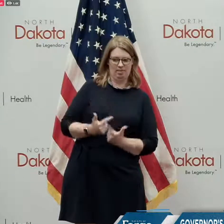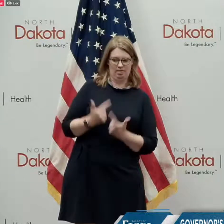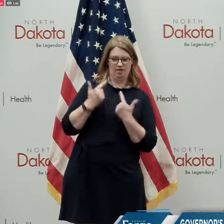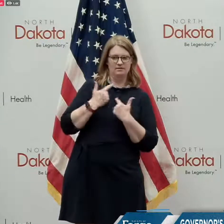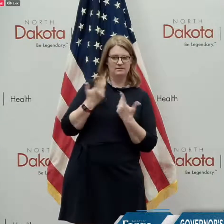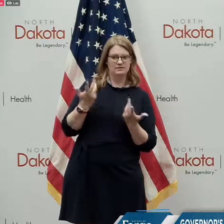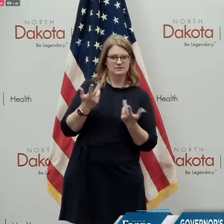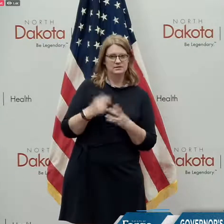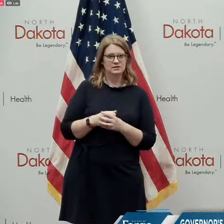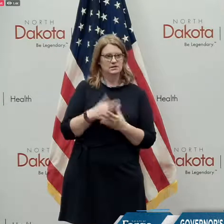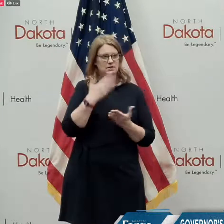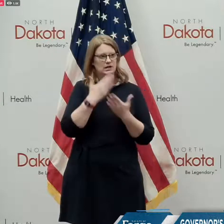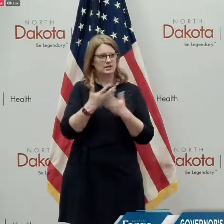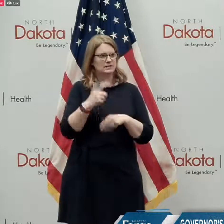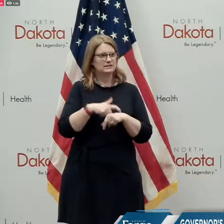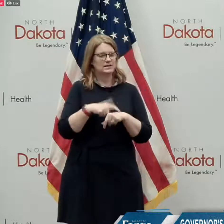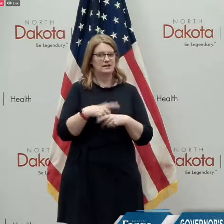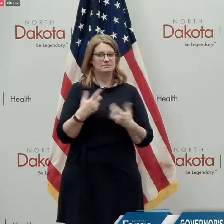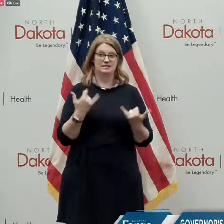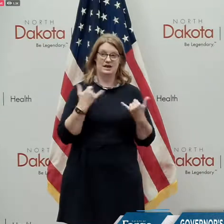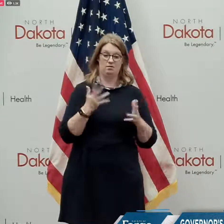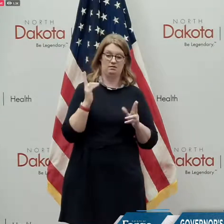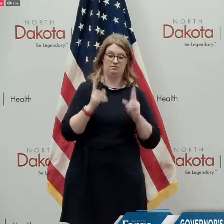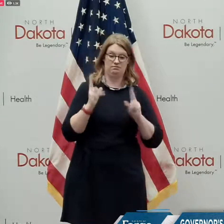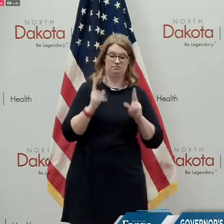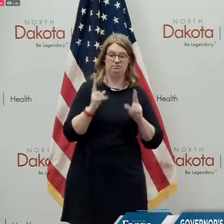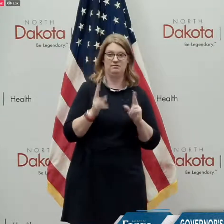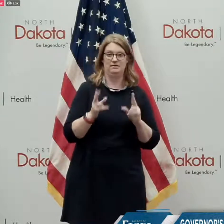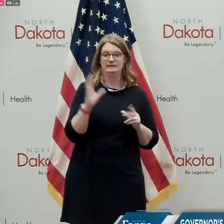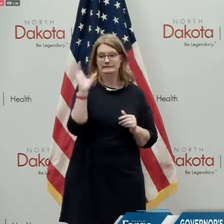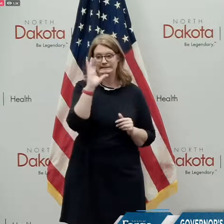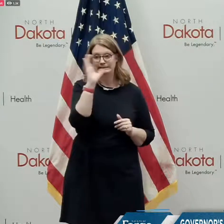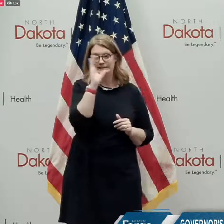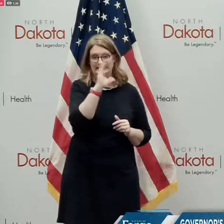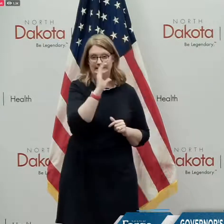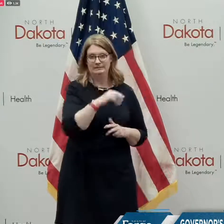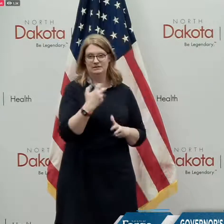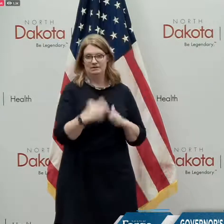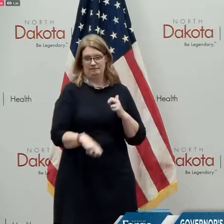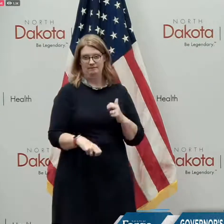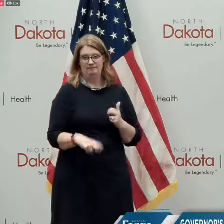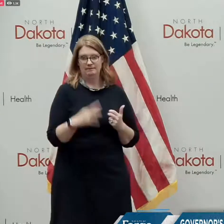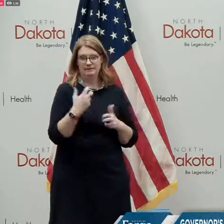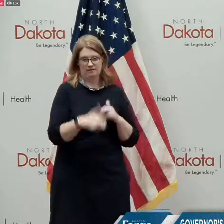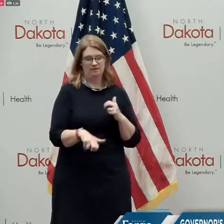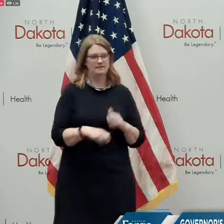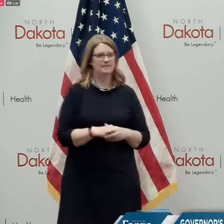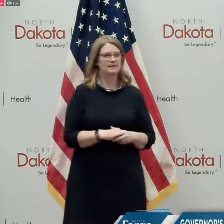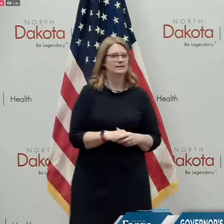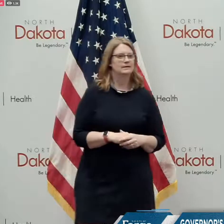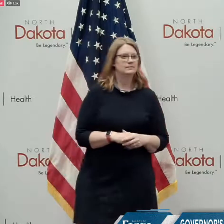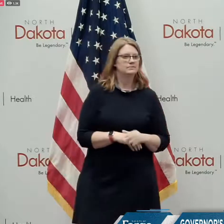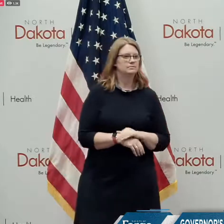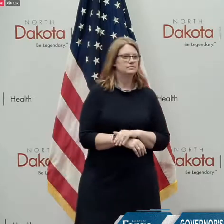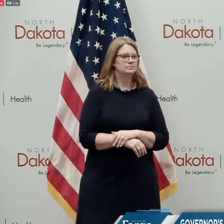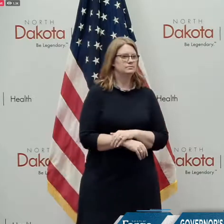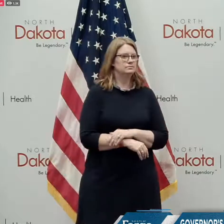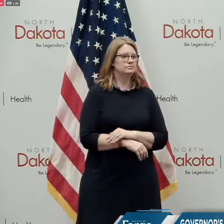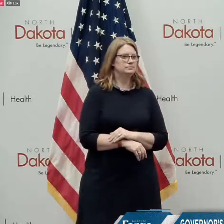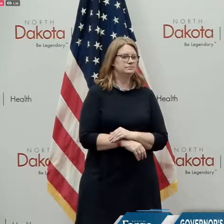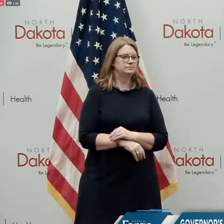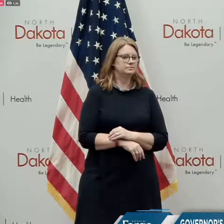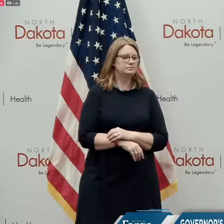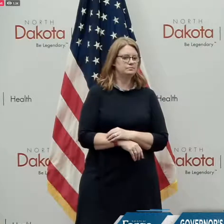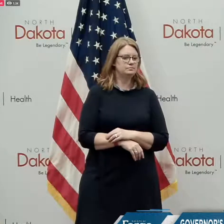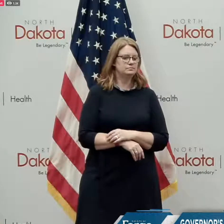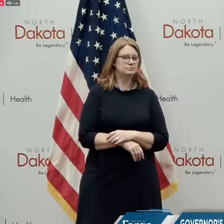good time to do that, and we're going to have to scramble. Because again, very tough to fill, and again, I think what we, I